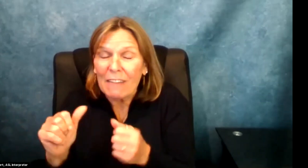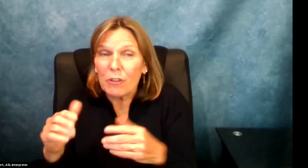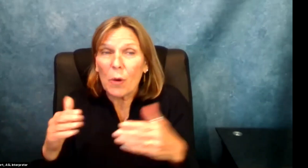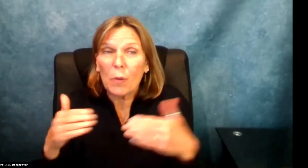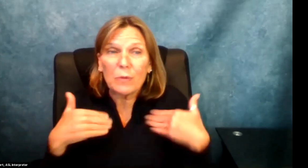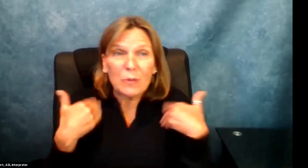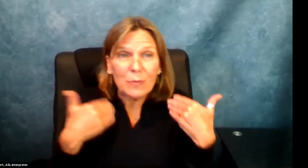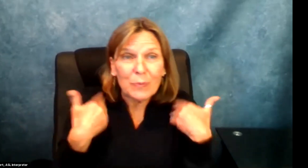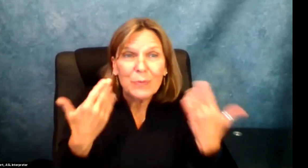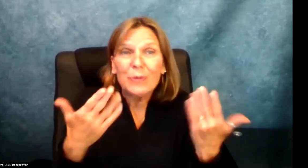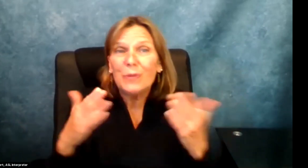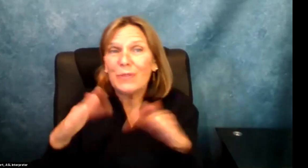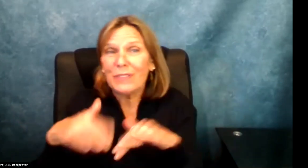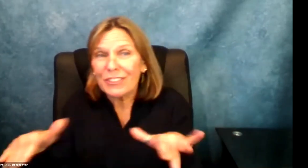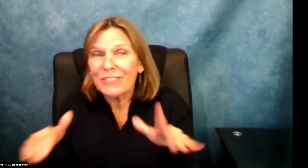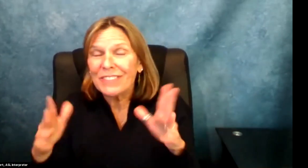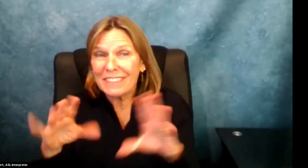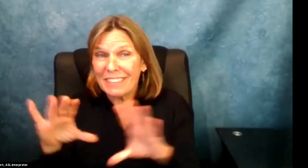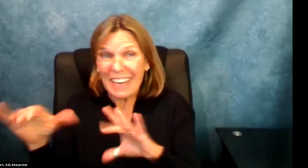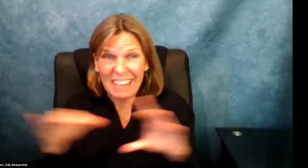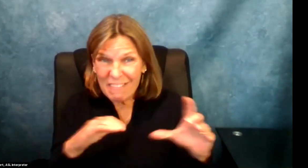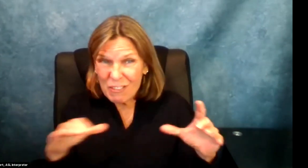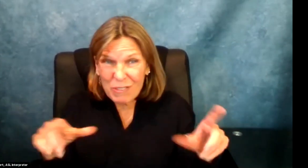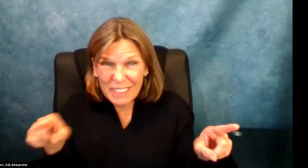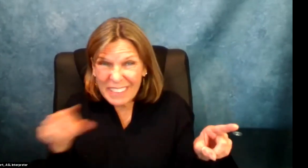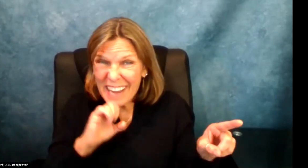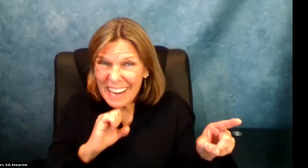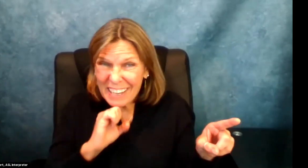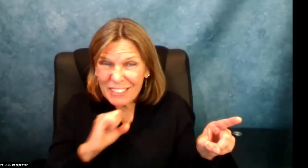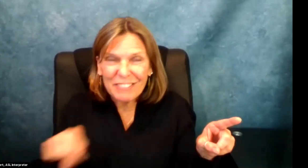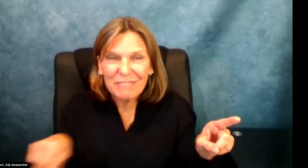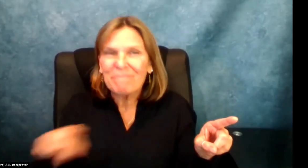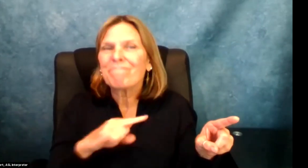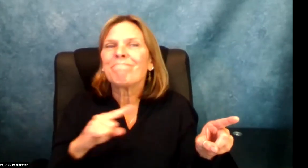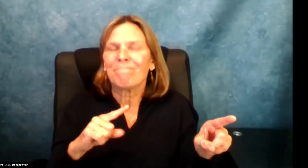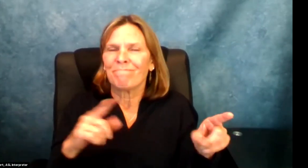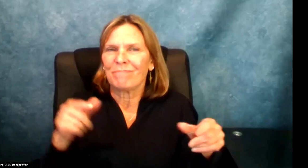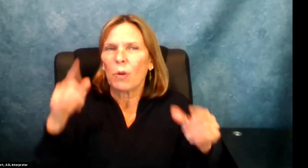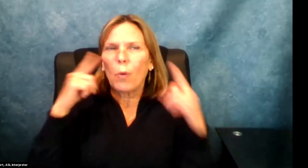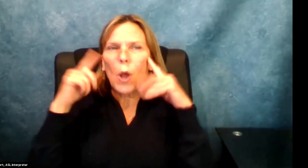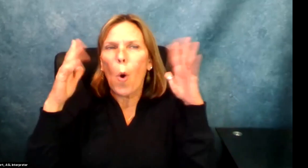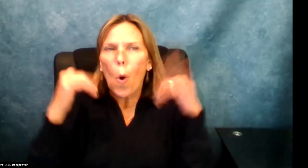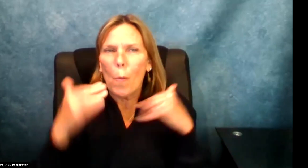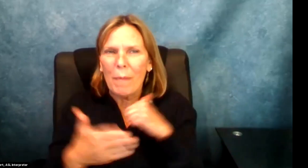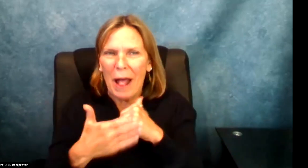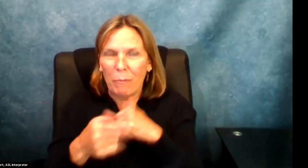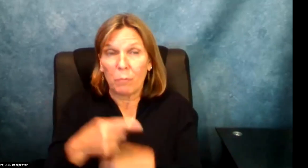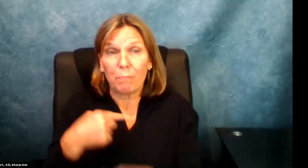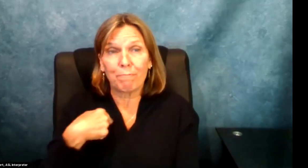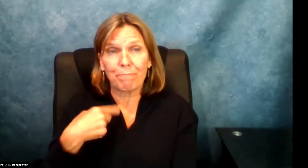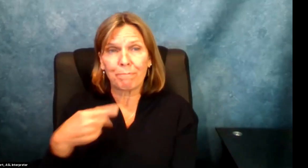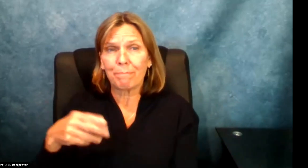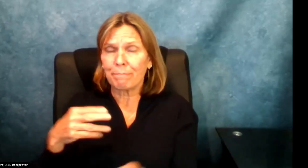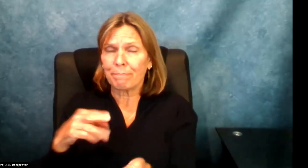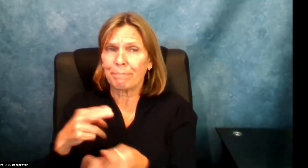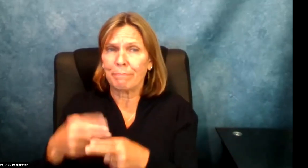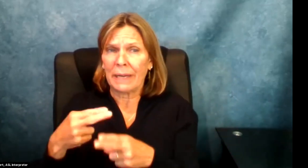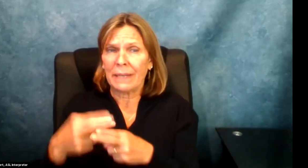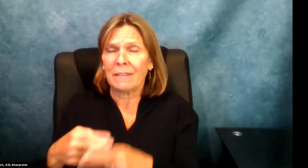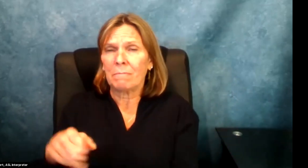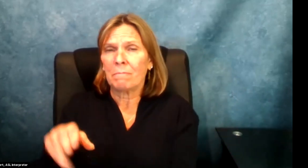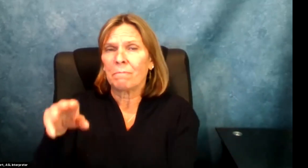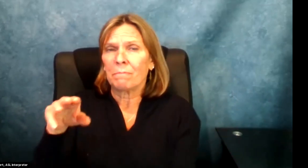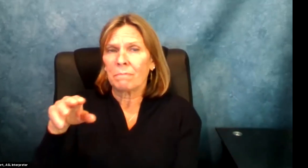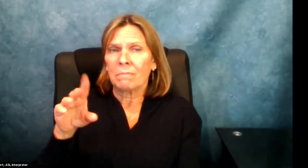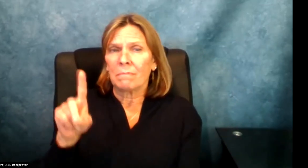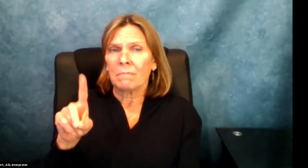a helpful experience for you all. So I wanted to introduce myself. My name's Dr. Becca Bell. I'm a